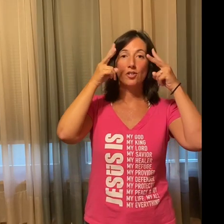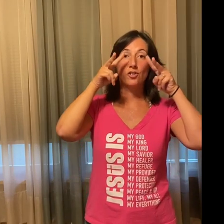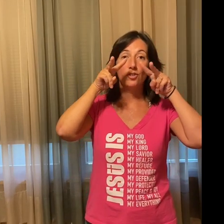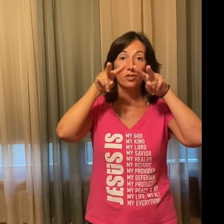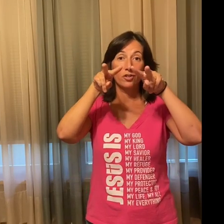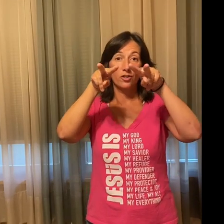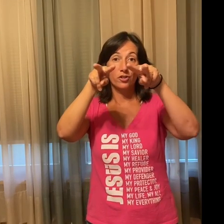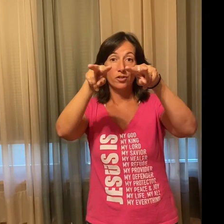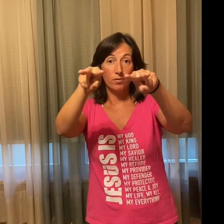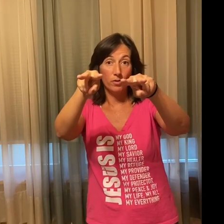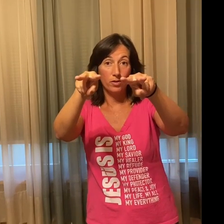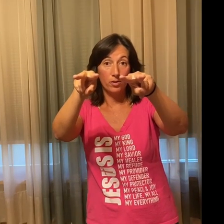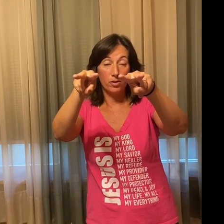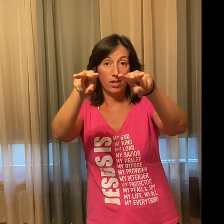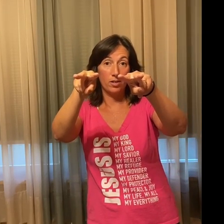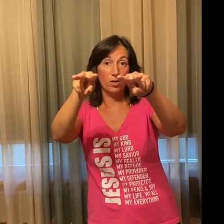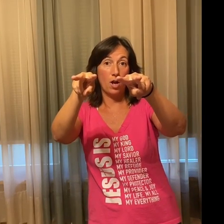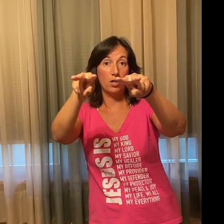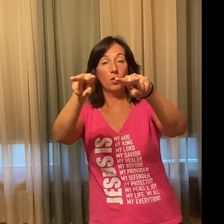straight